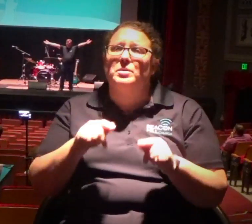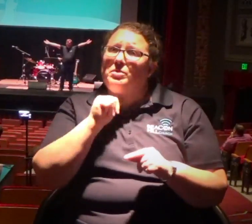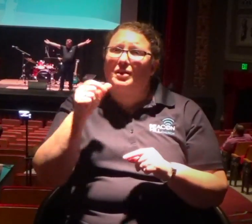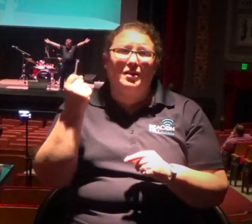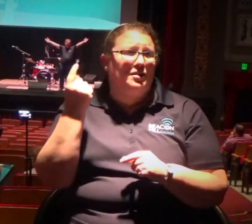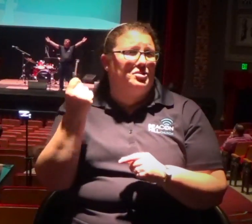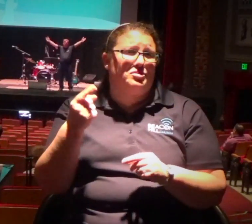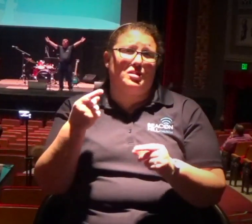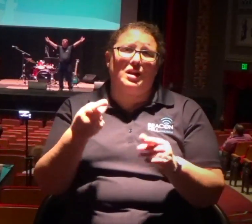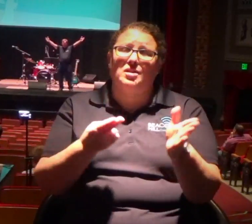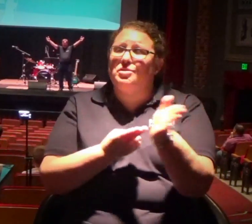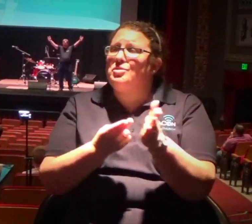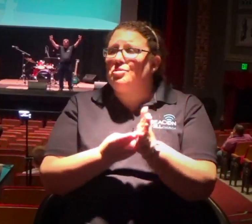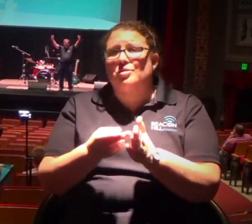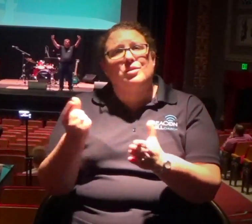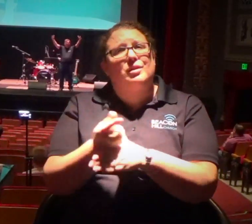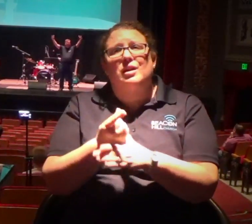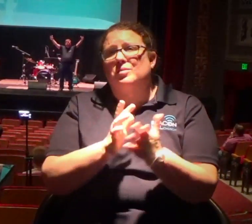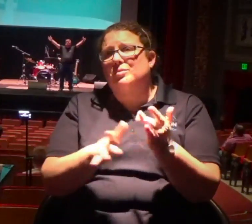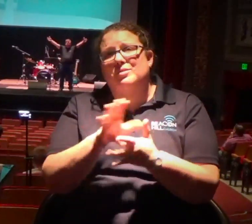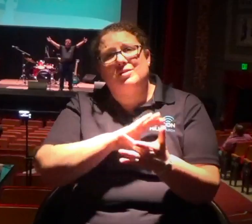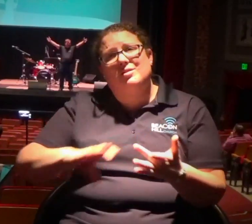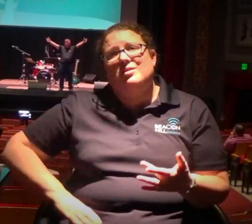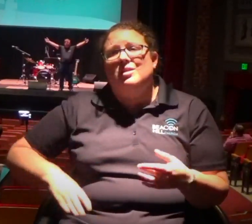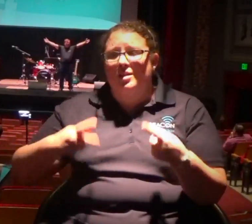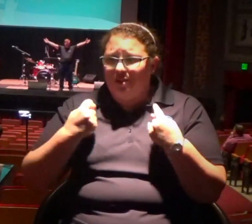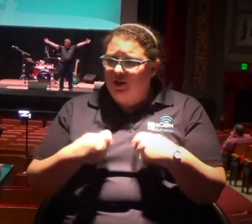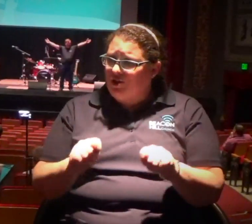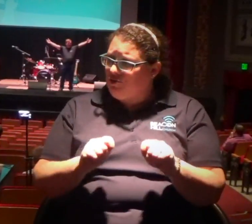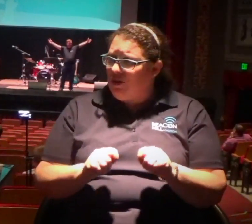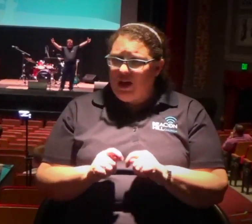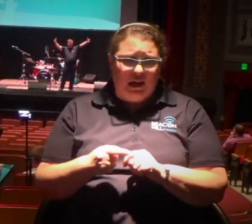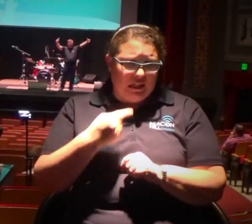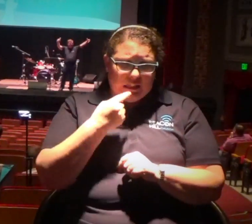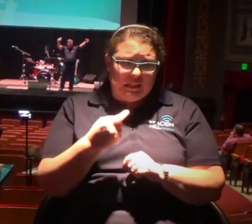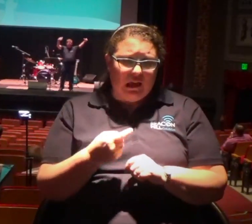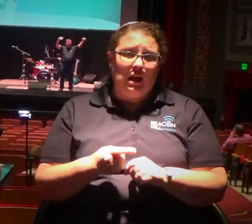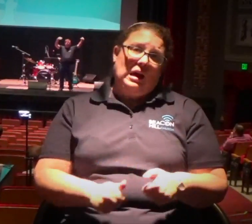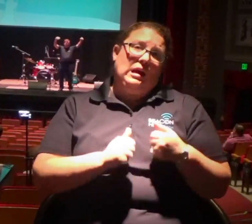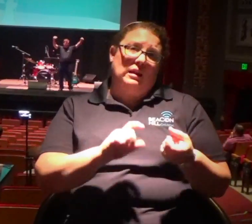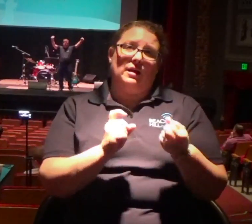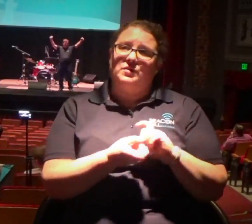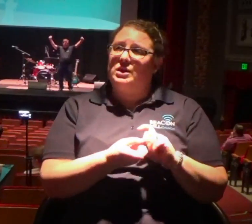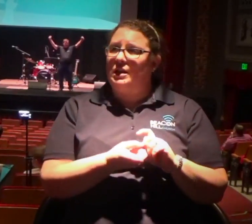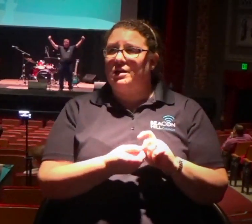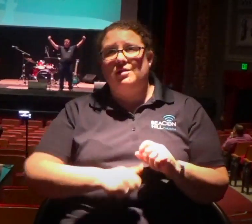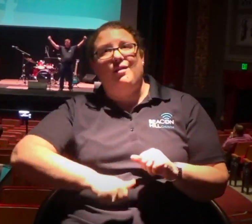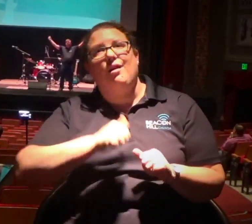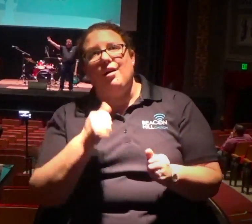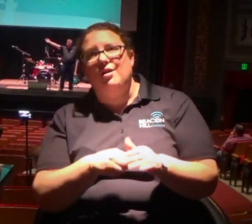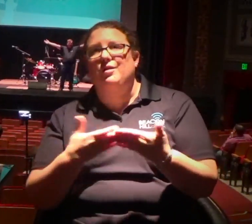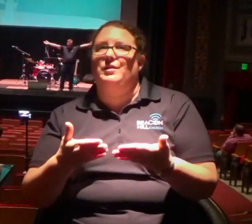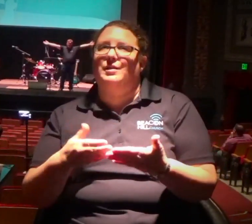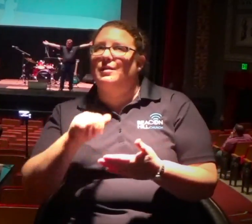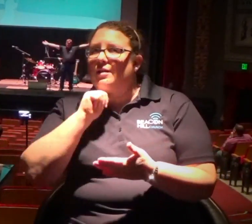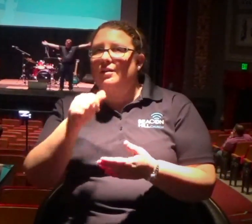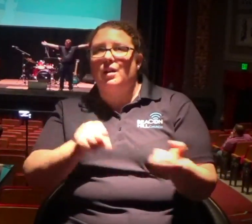They try to attribute life change to other things, as to luck or happenstance, instead of the power of the gospel to change